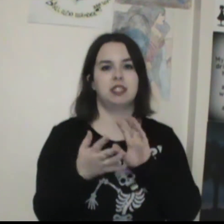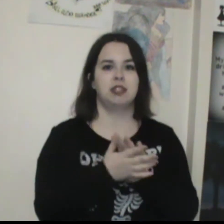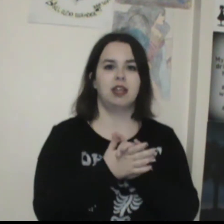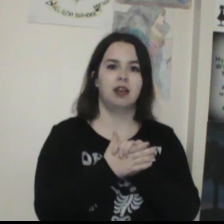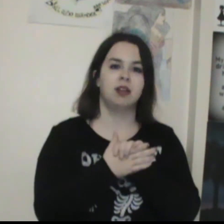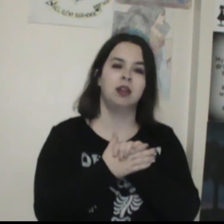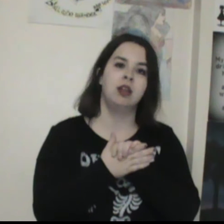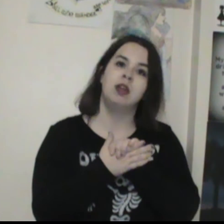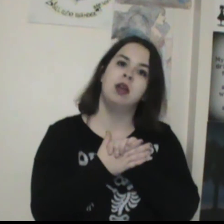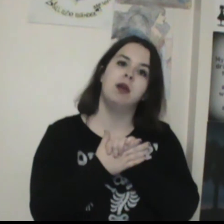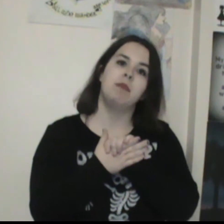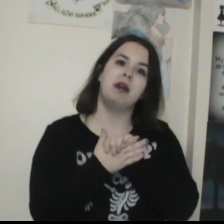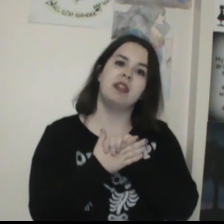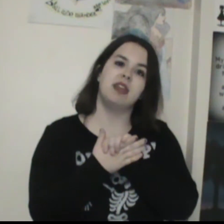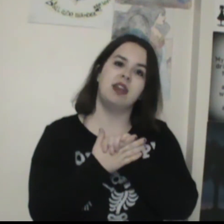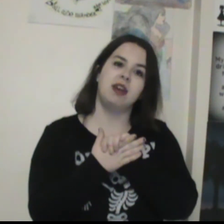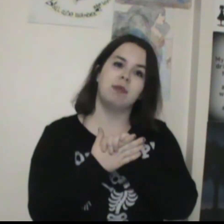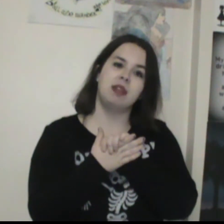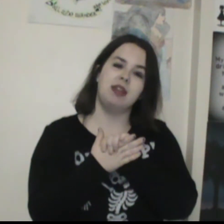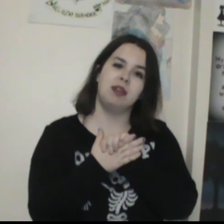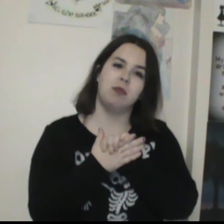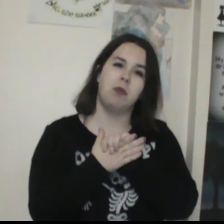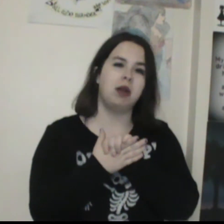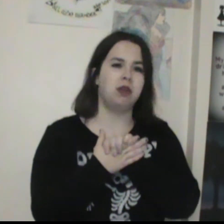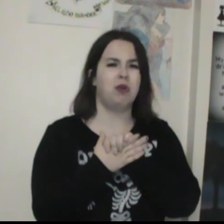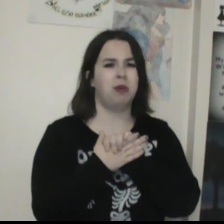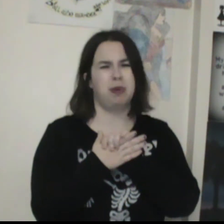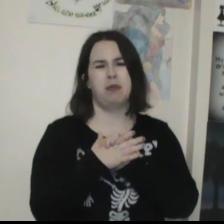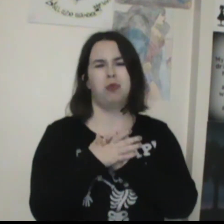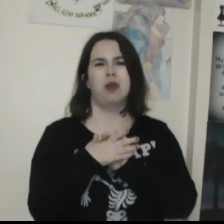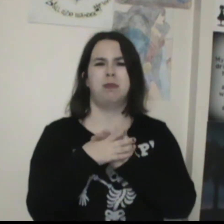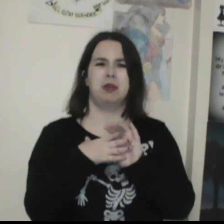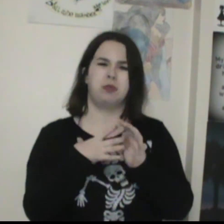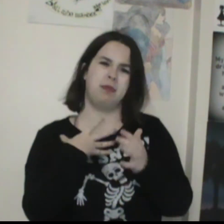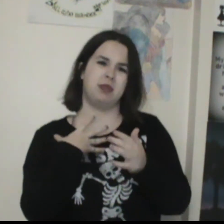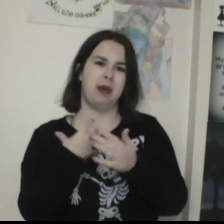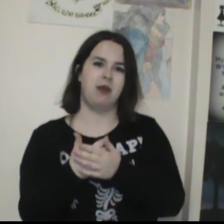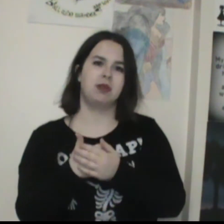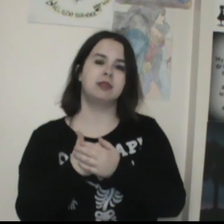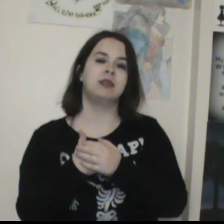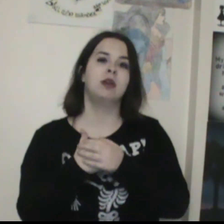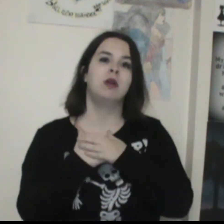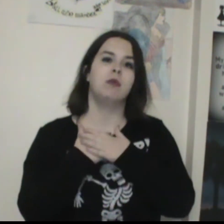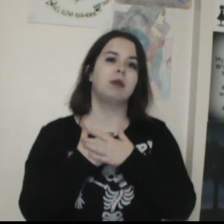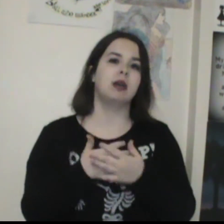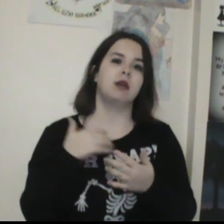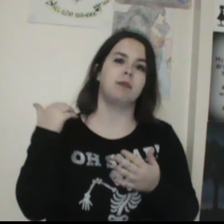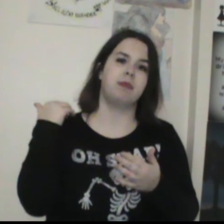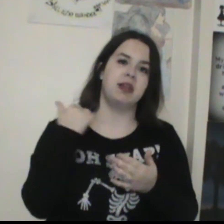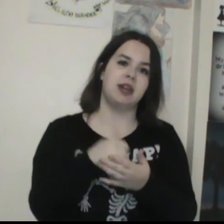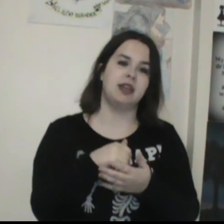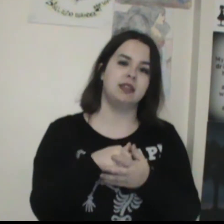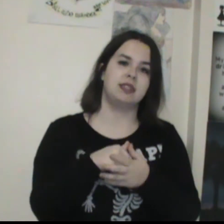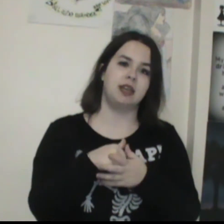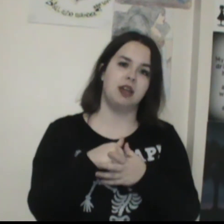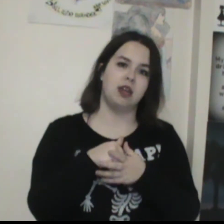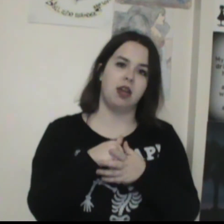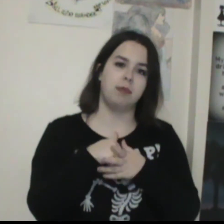conversation there. But then I really want to know a bit more about Dreamer's powers, where by the end of this